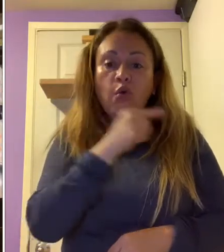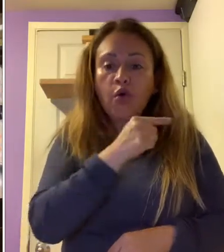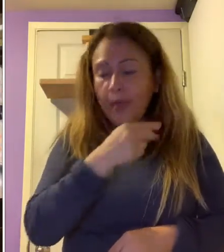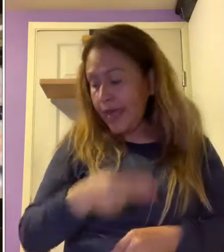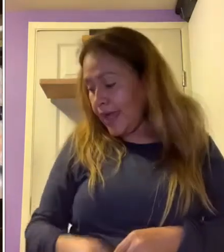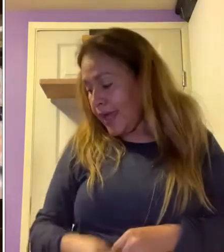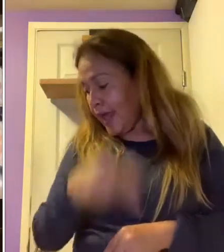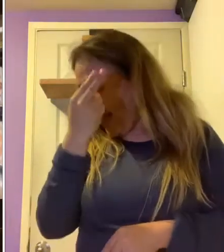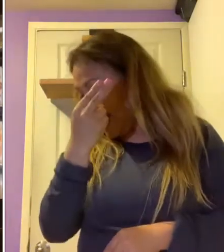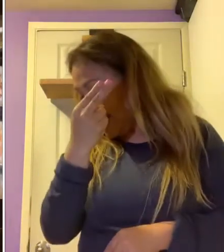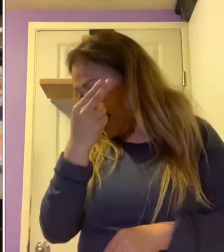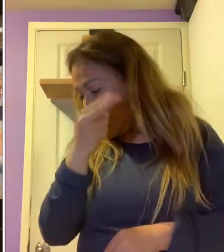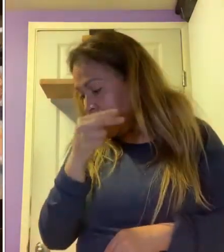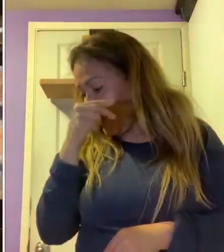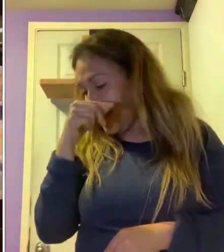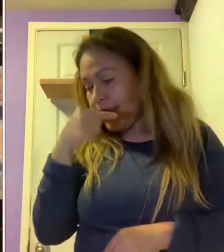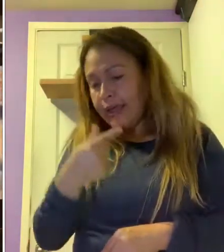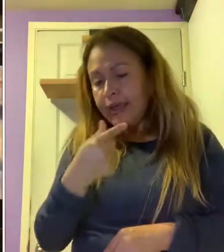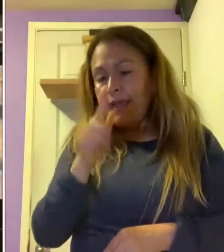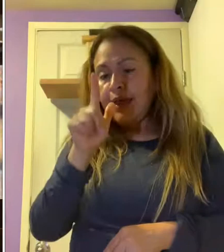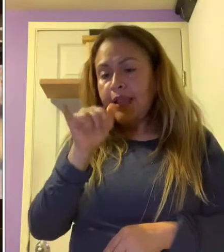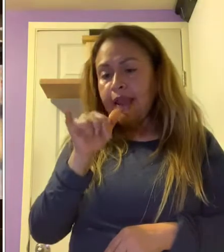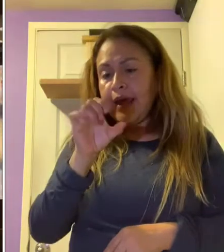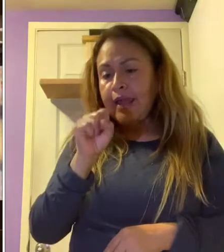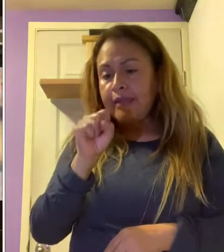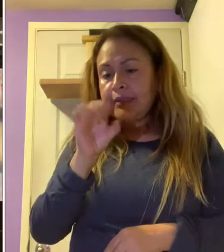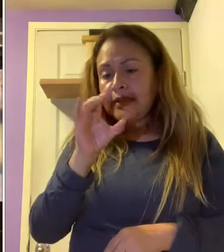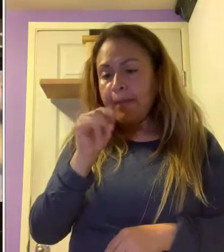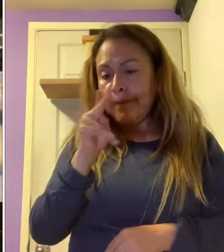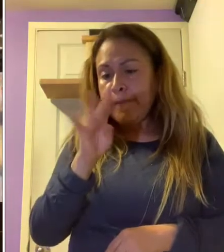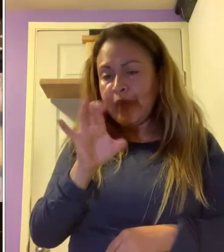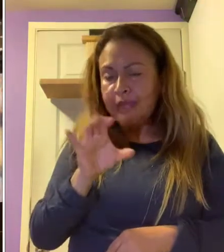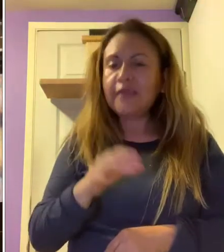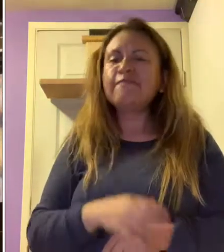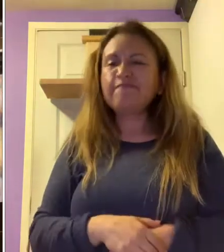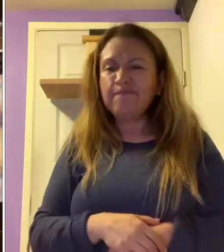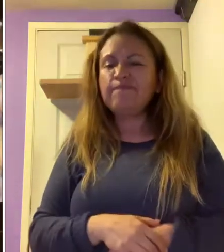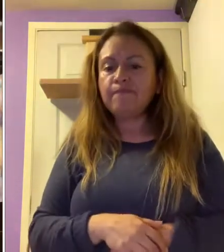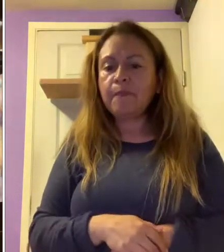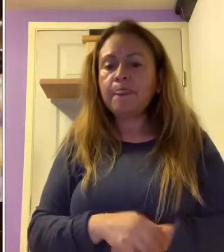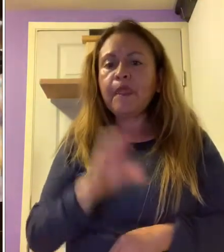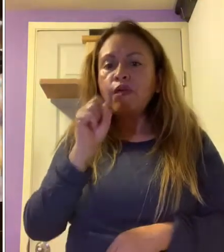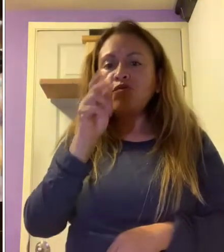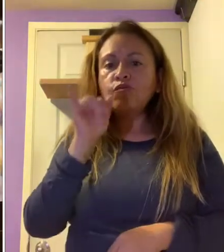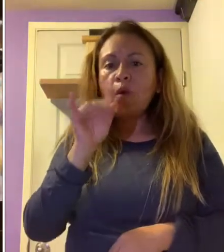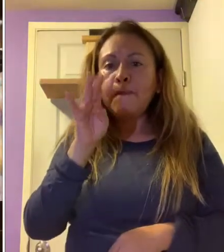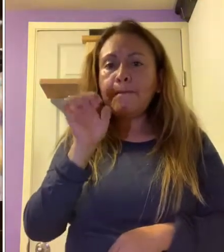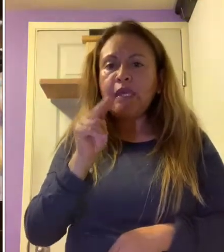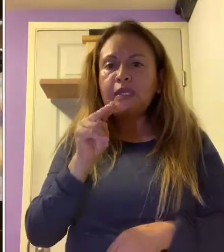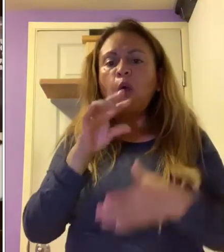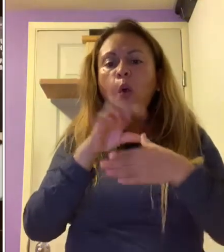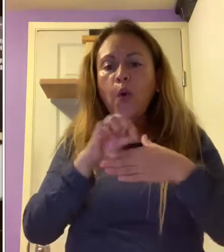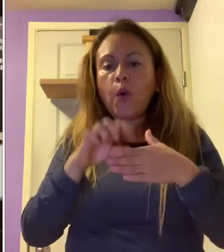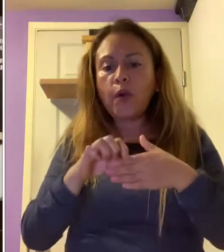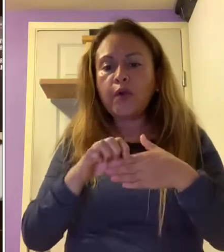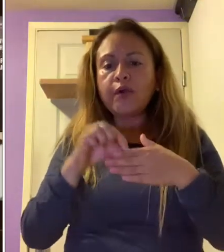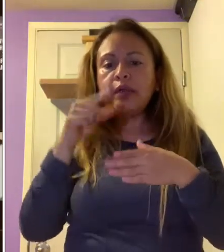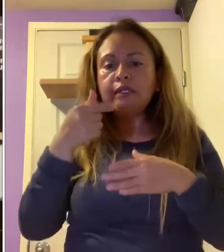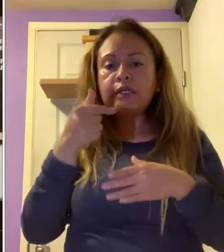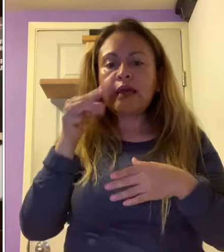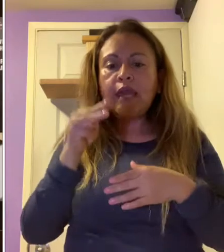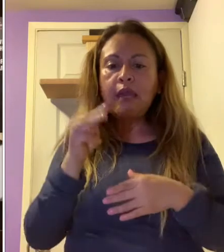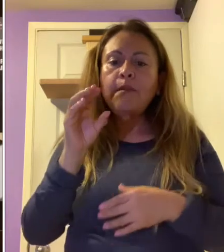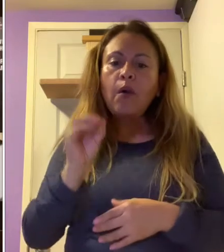GMO corn. It's also high on the glycemic index because it's from corn, so it can spike your blood sugars. We have soybean oil